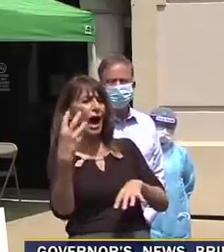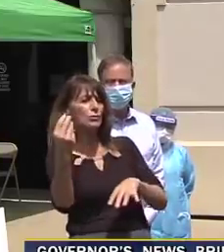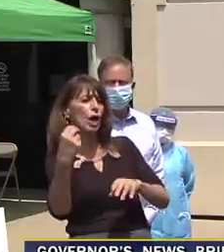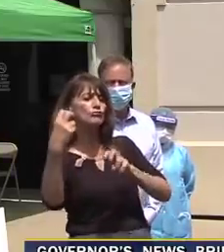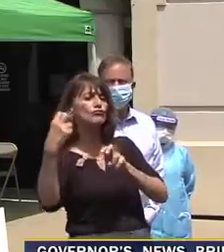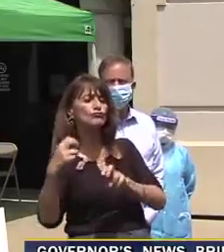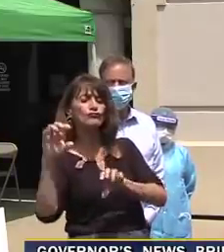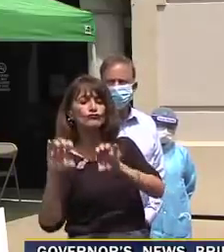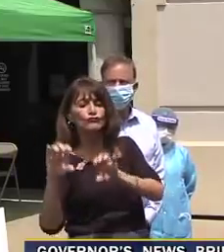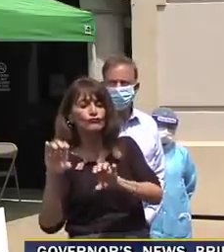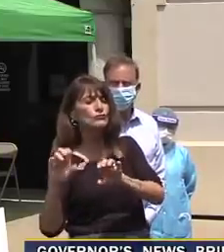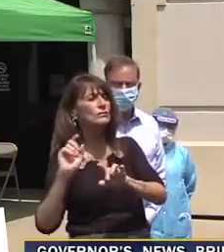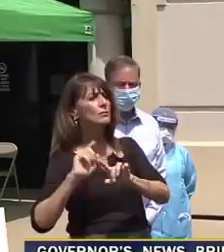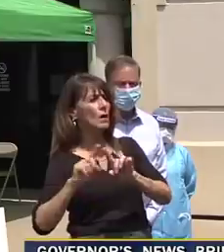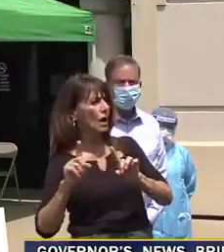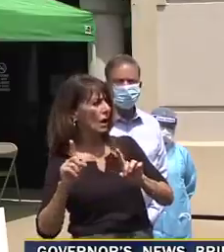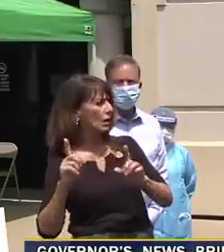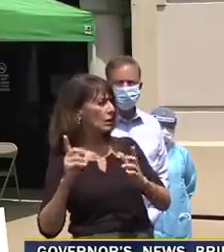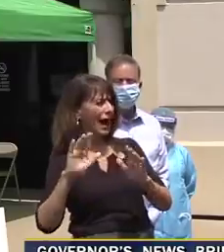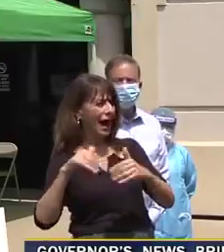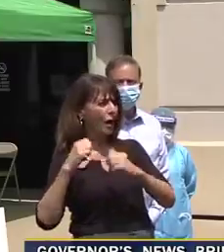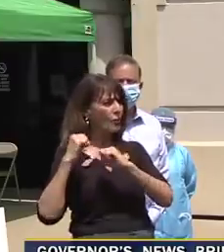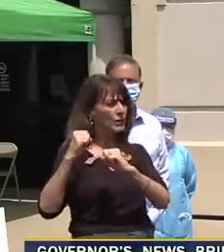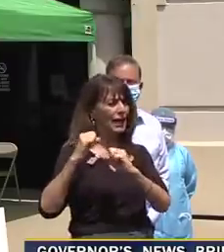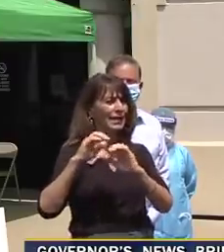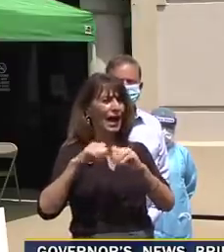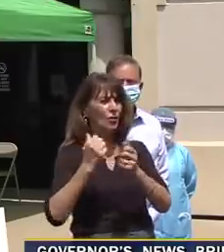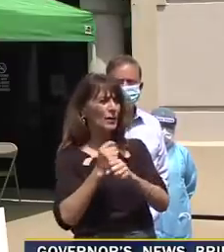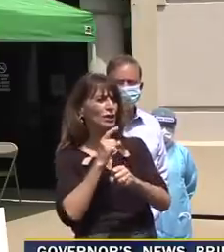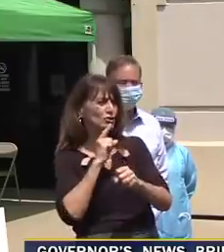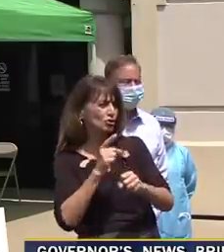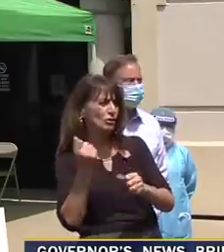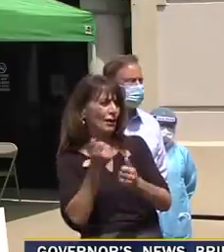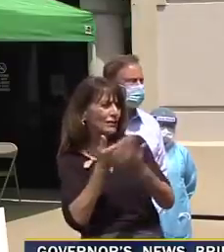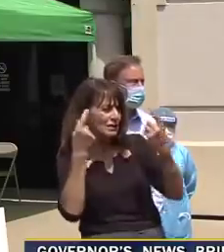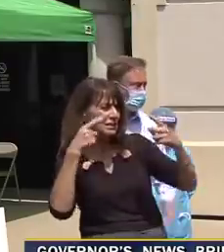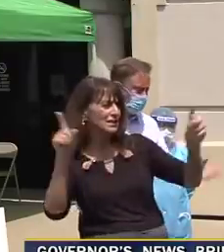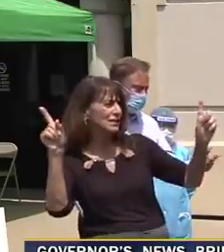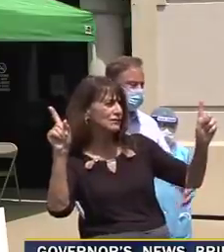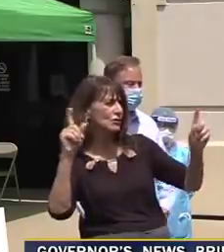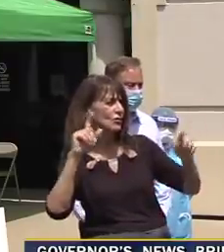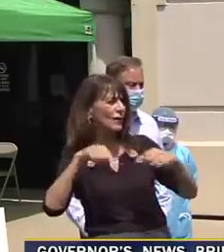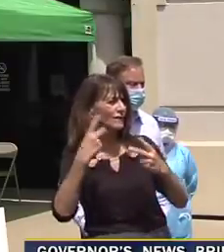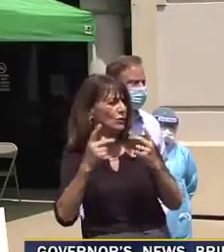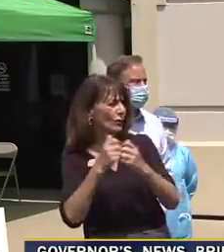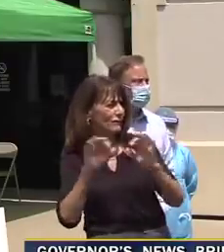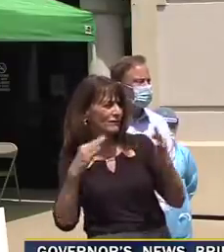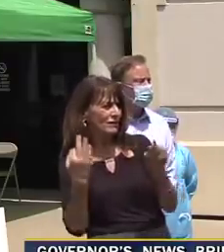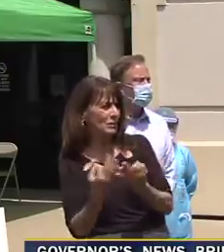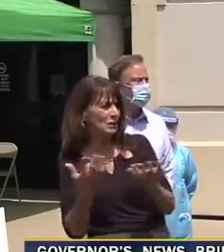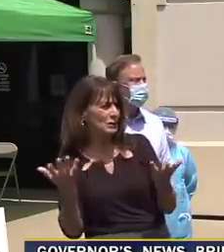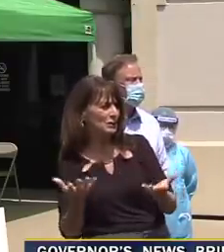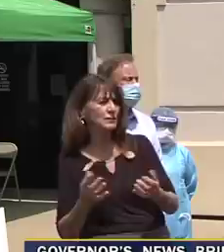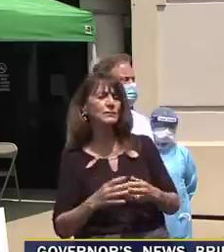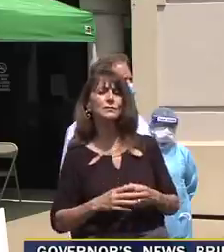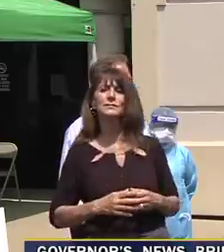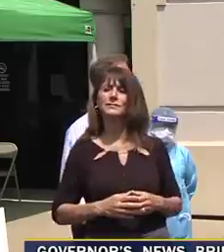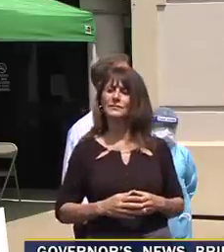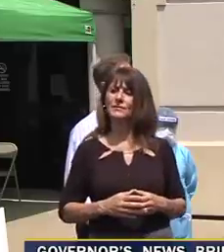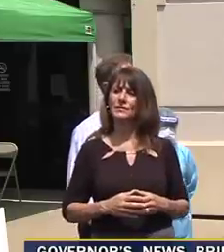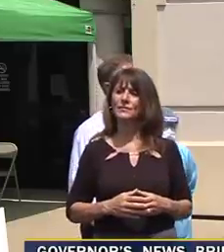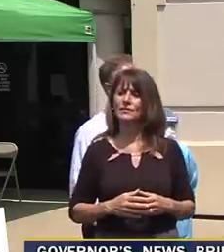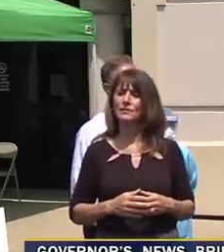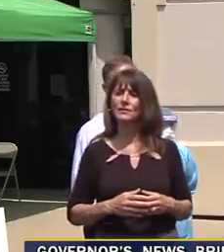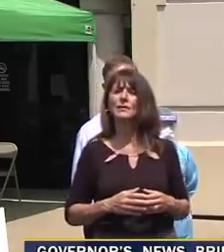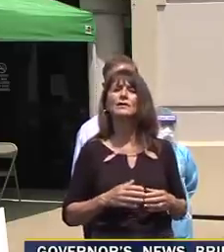what protections and to make sure that it goes well? Yeah, that's increasing